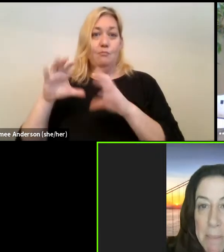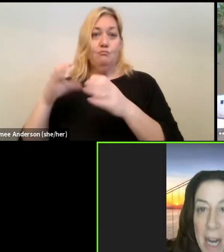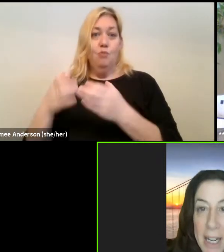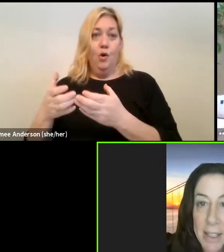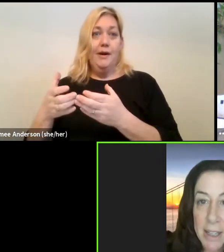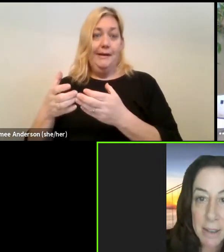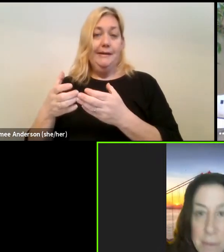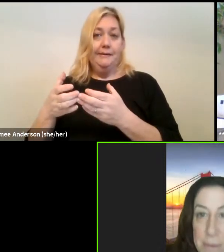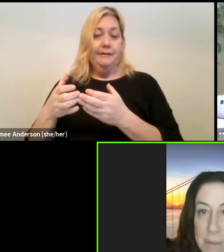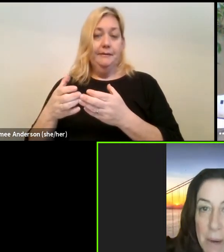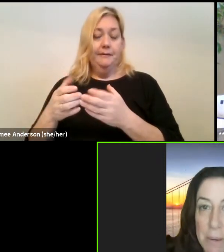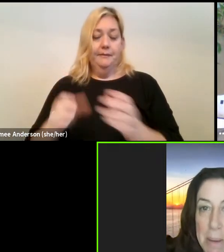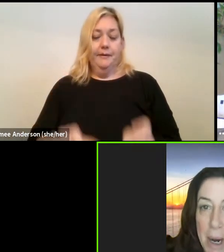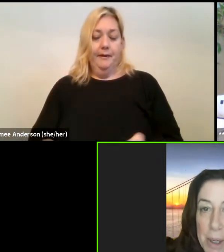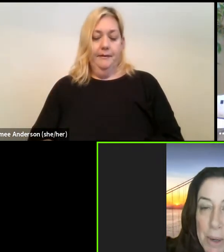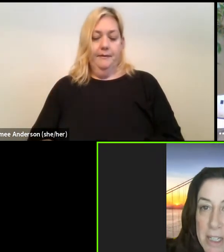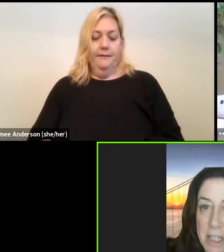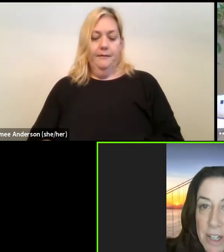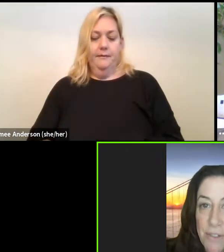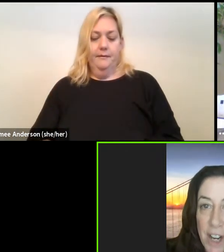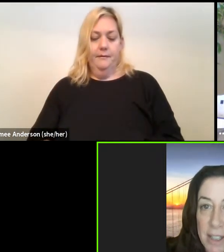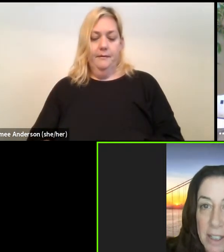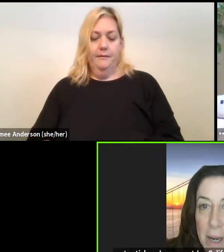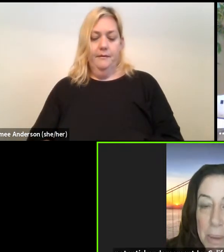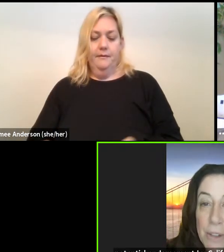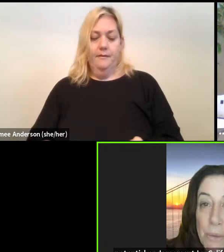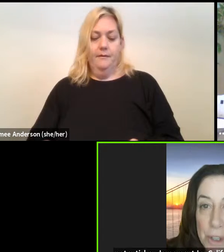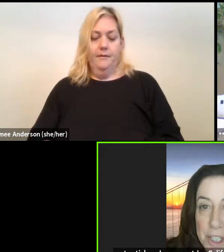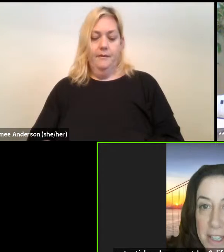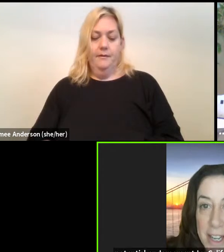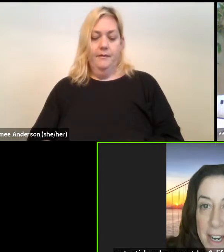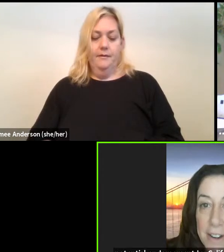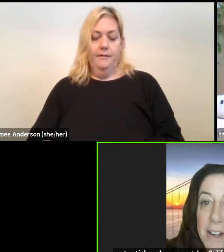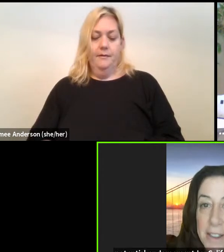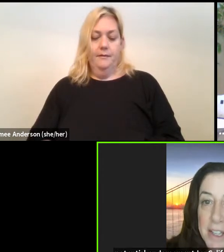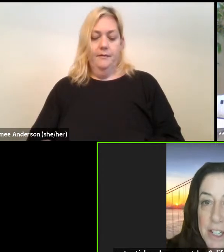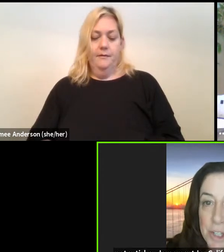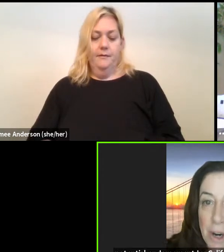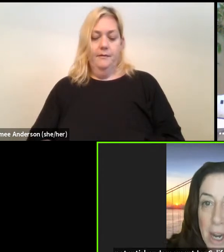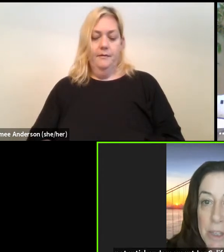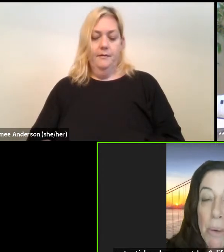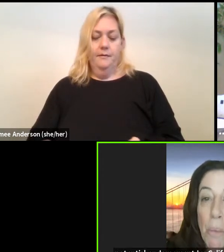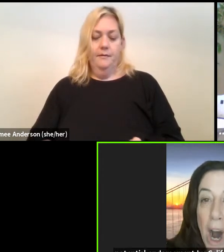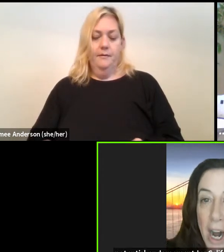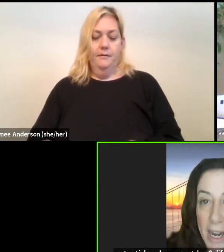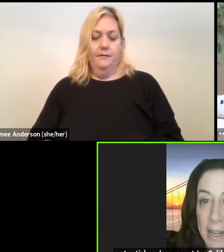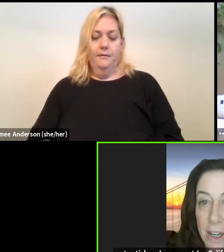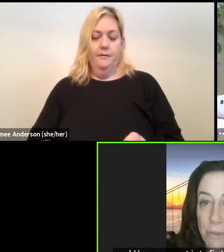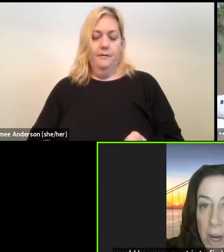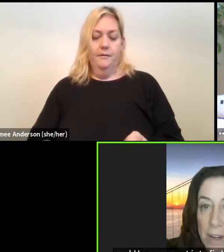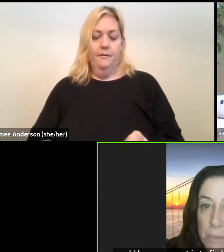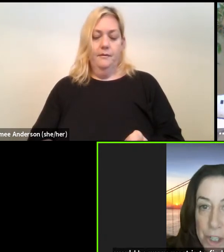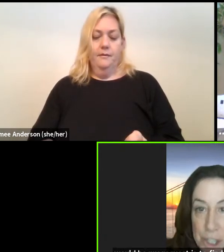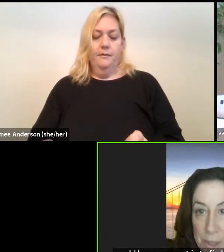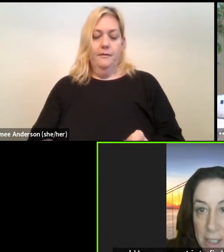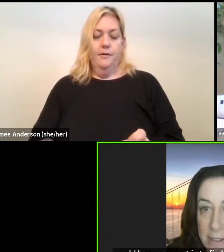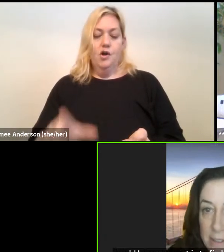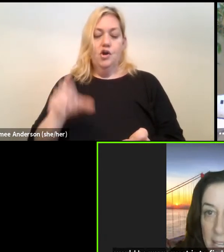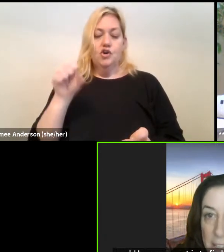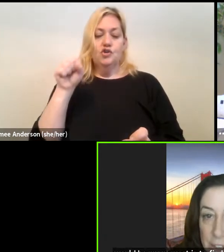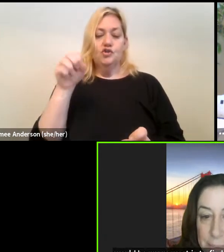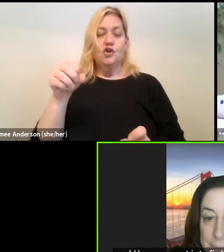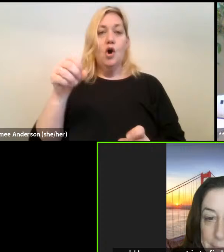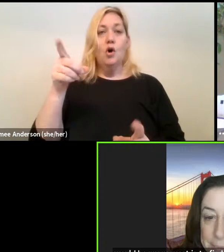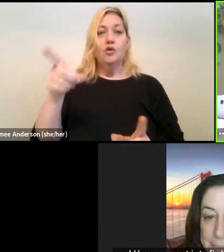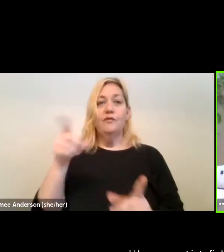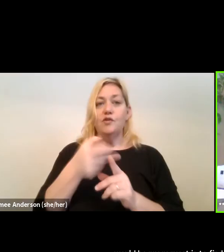would be my request, is to find a couple of words in there that describes the why of what we're doing.